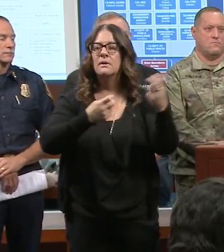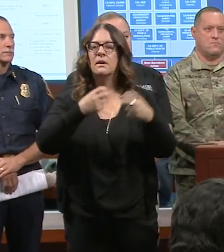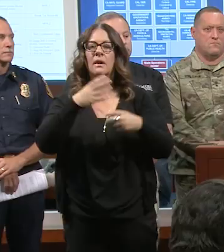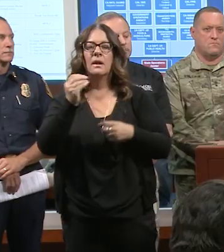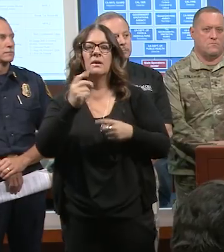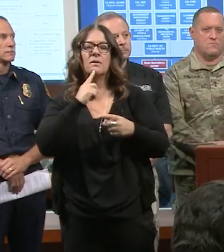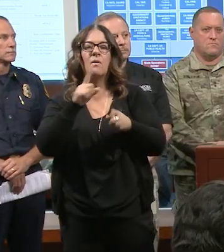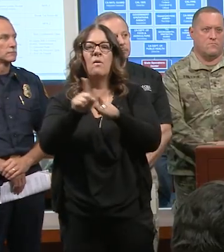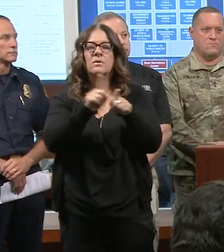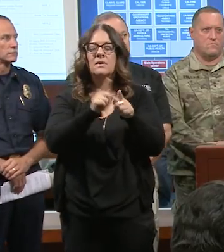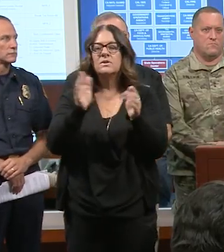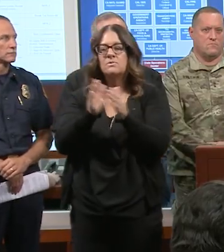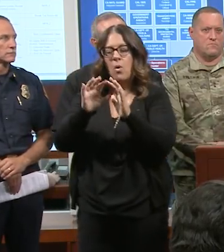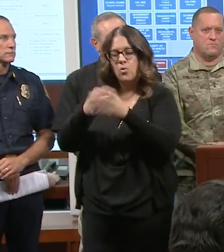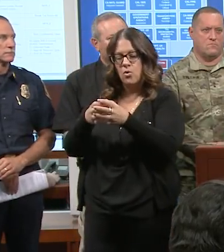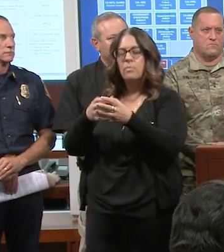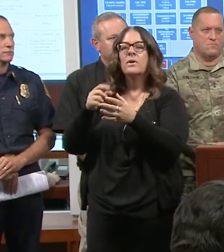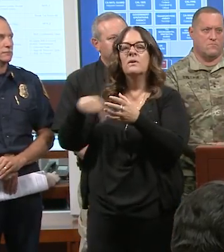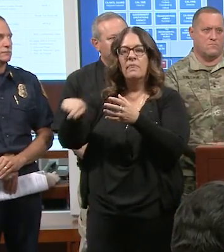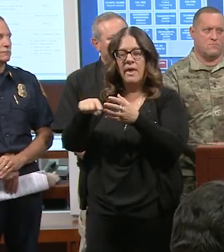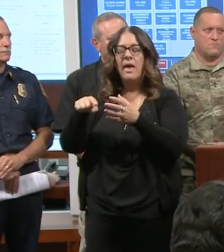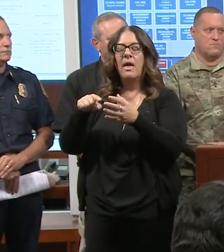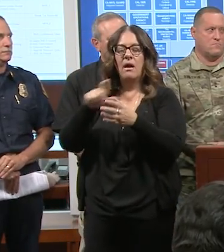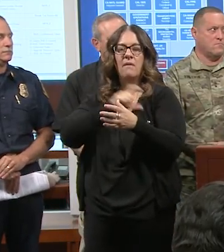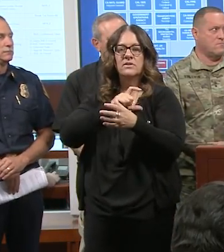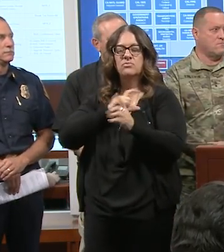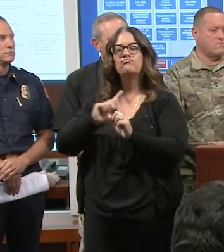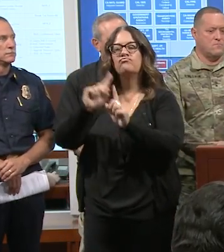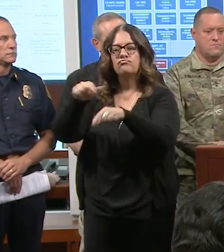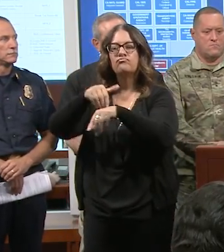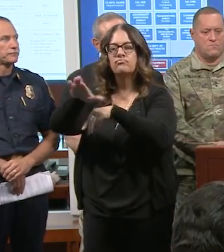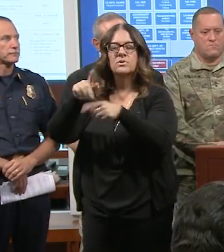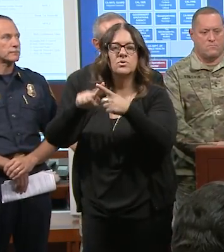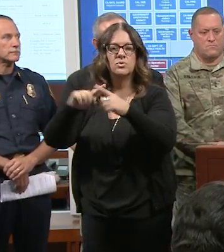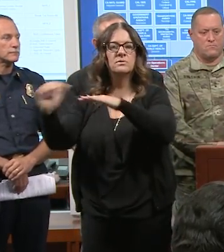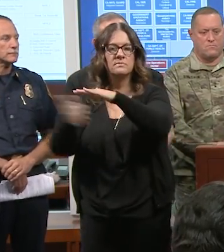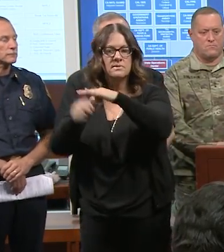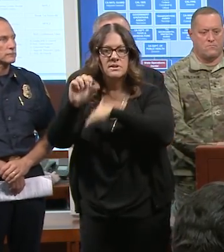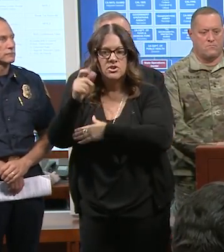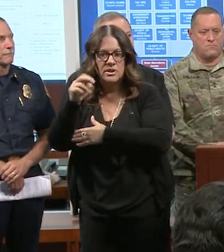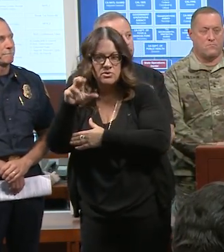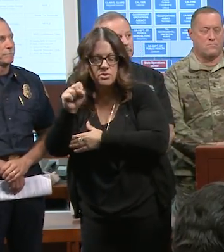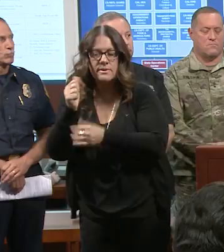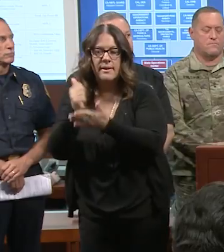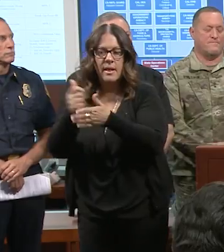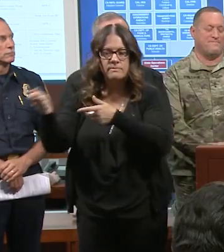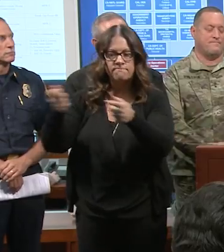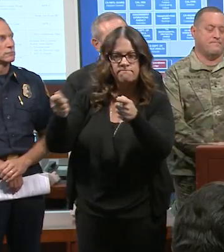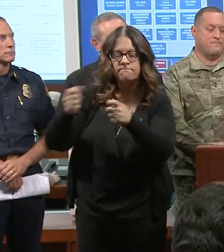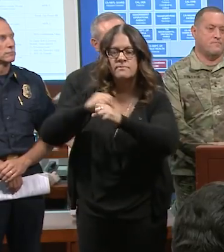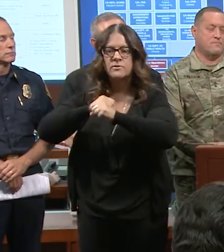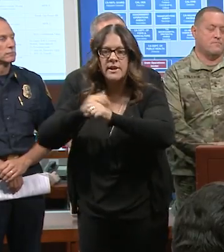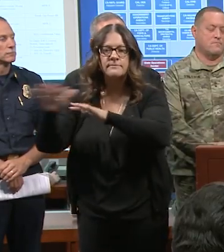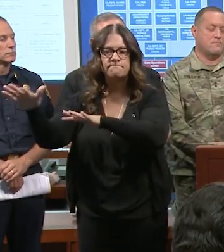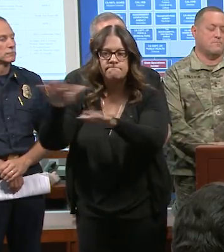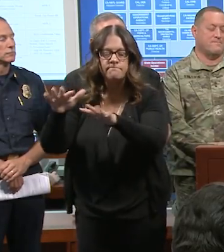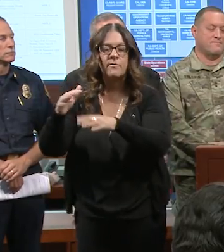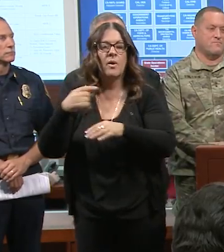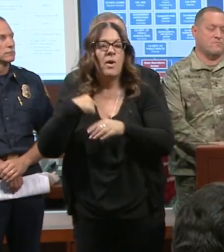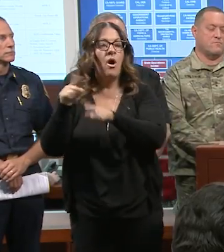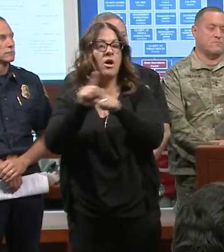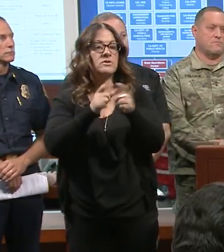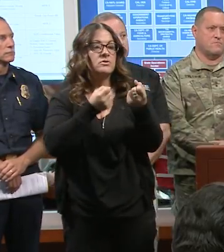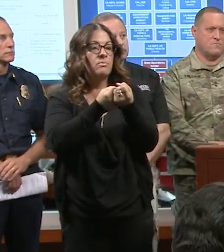also have a small contingent helping out at shelters. Last night, we assisted the National Guard and some people